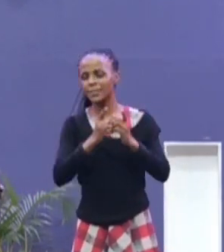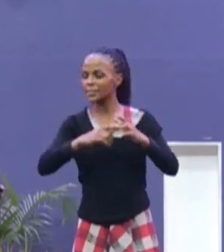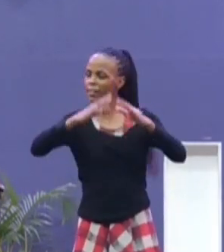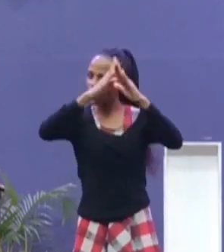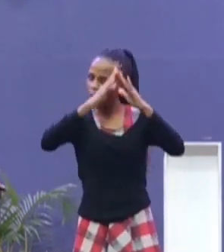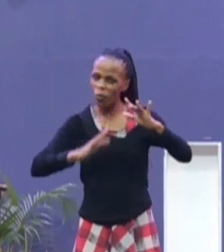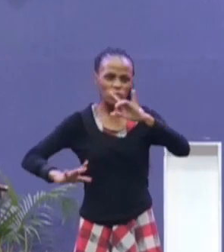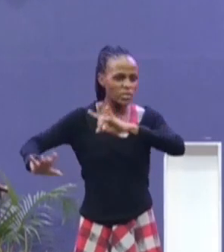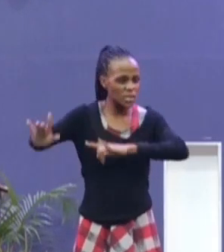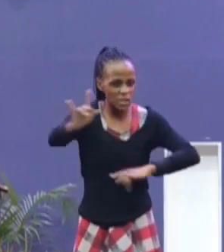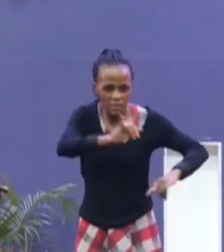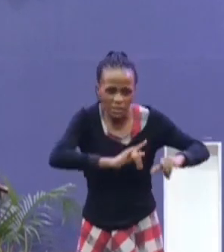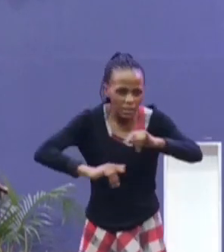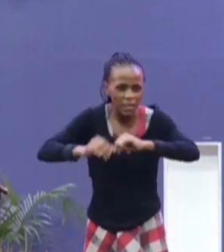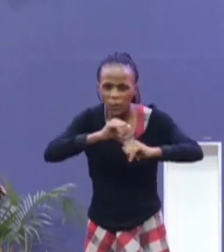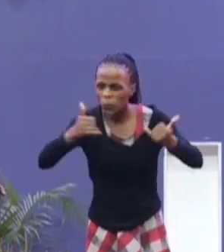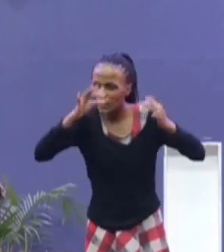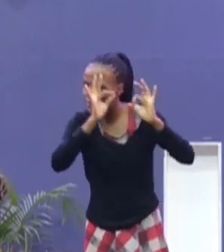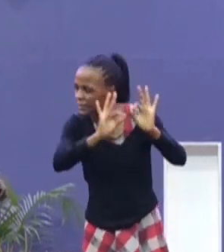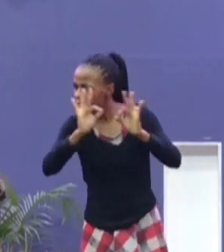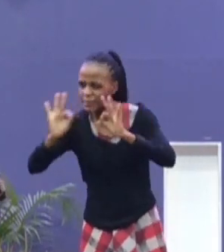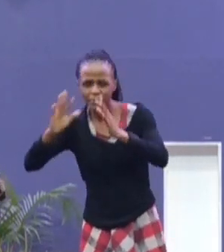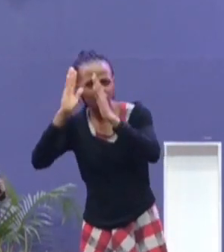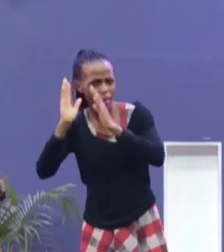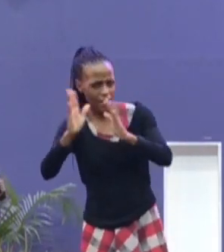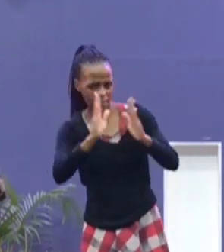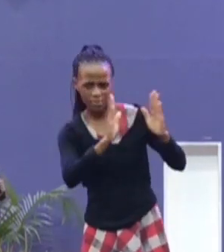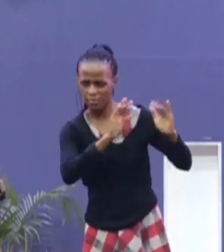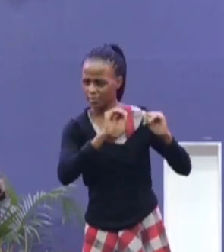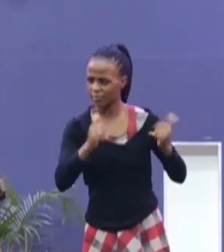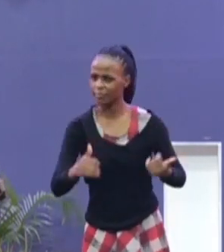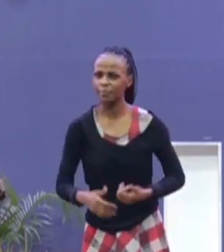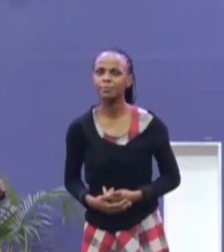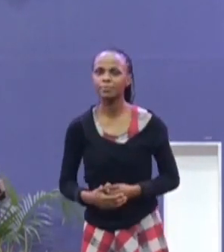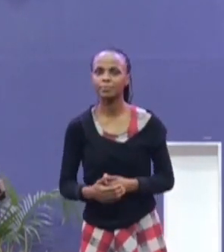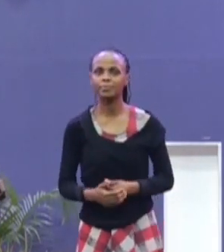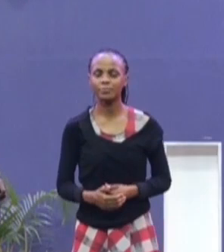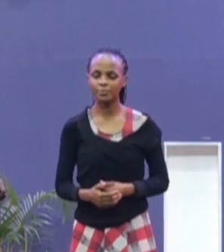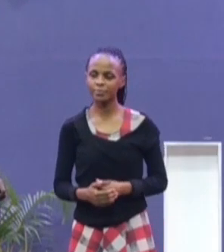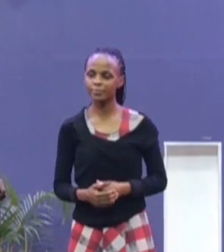clean and in order. Agiraba ng'eyereddwa, etimbiddwa era ng'eteredde bulungi.